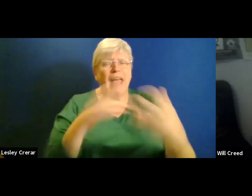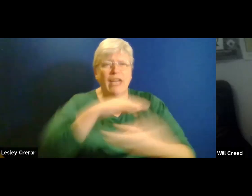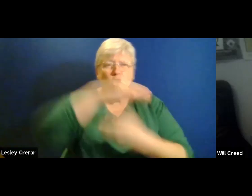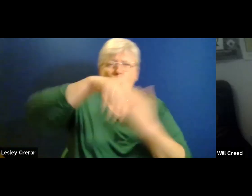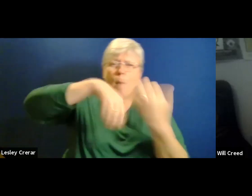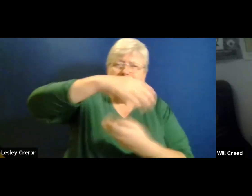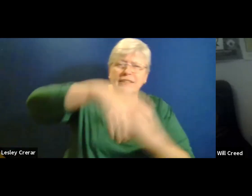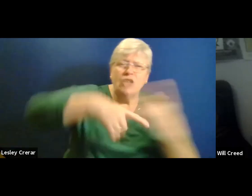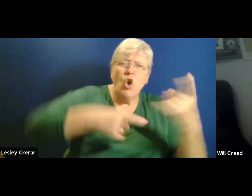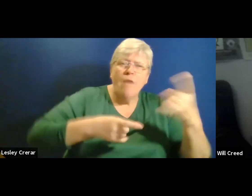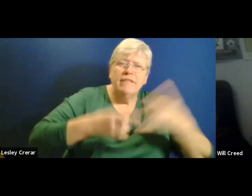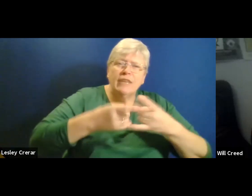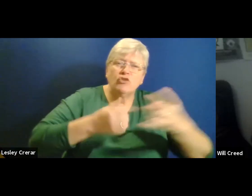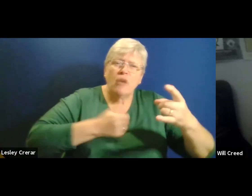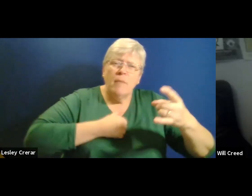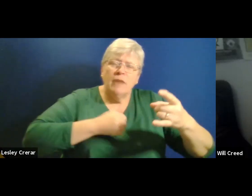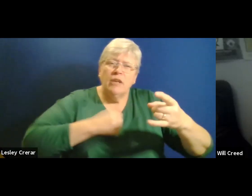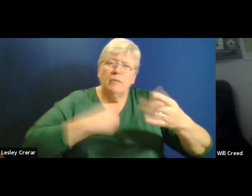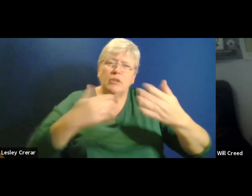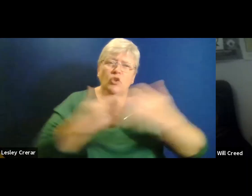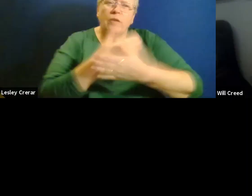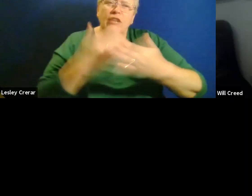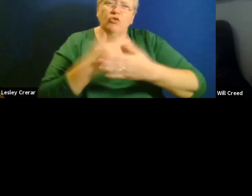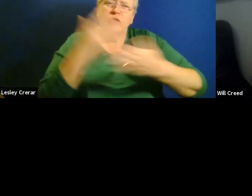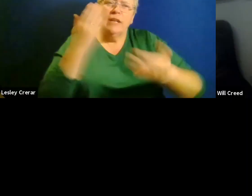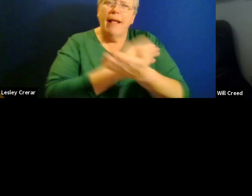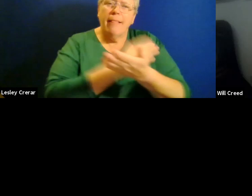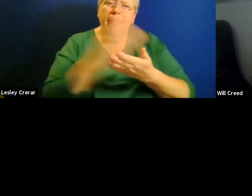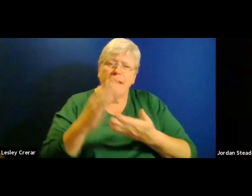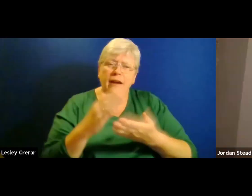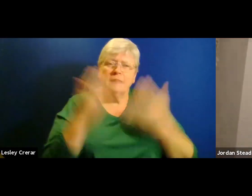that is refreshingly candid. Take it away, Jordan. Cheers.